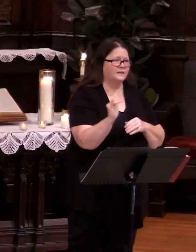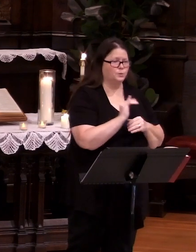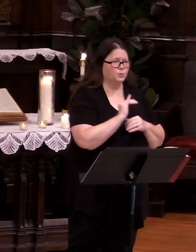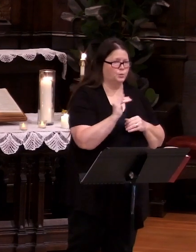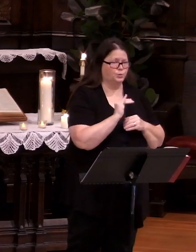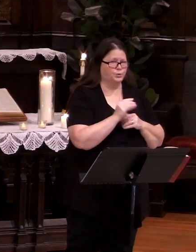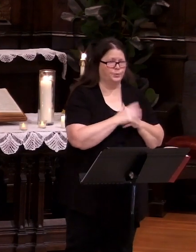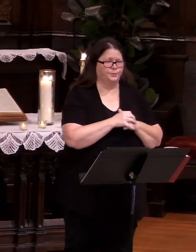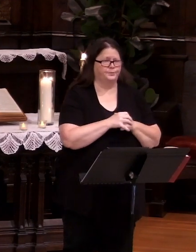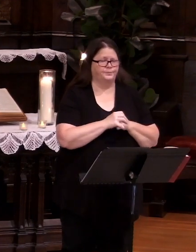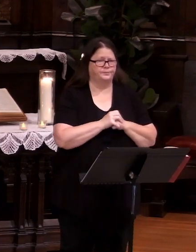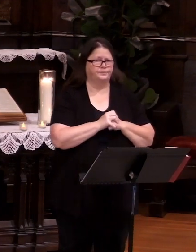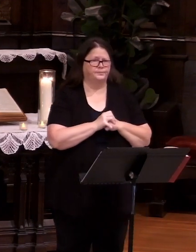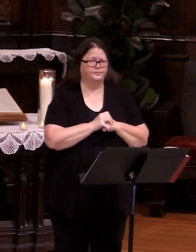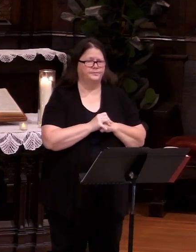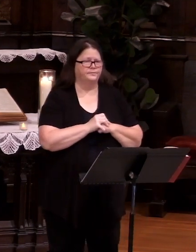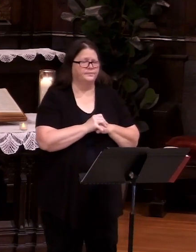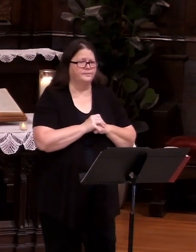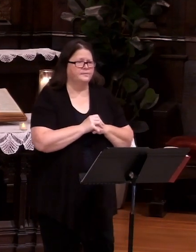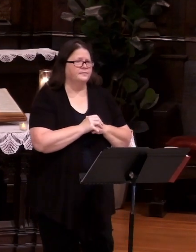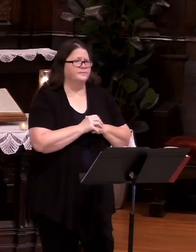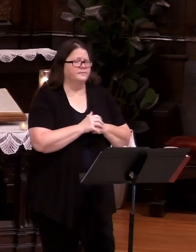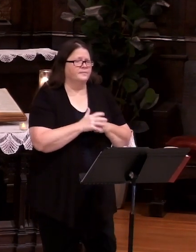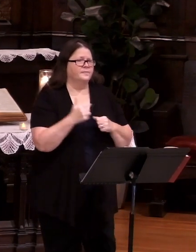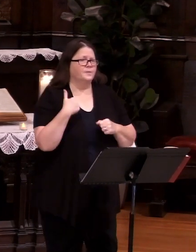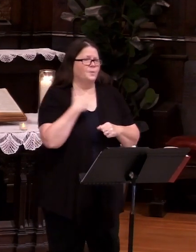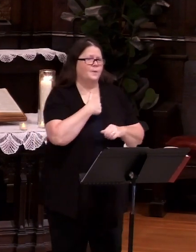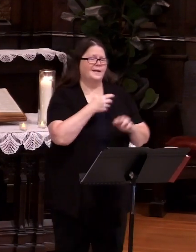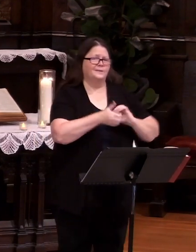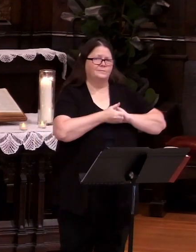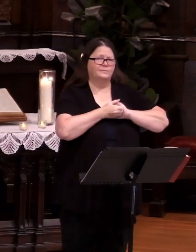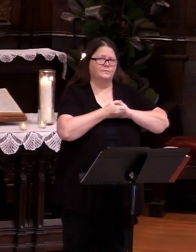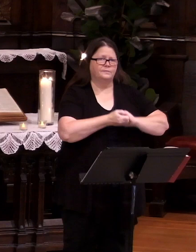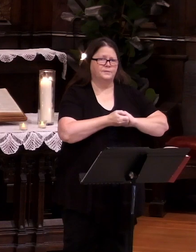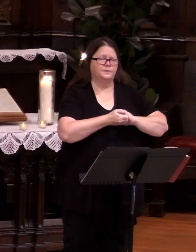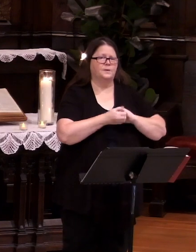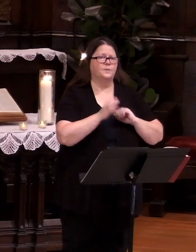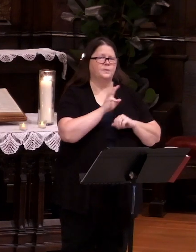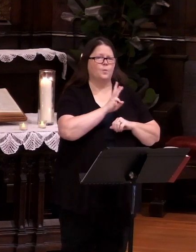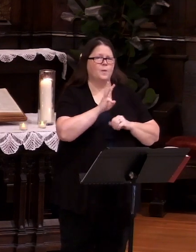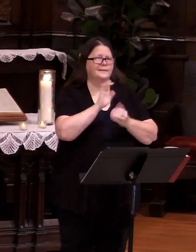the 11th of August. We are partnering with West Middle School,